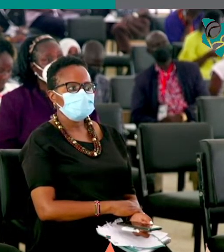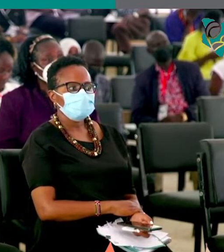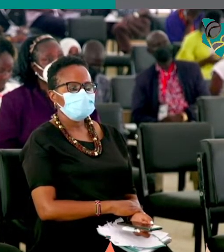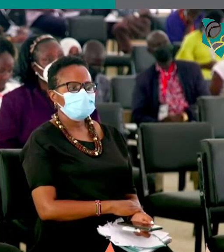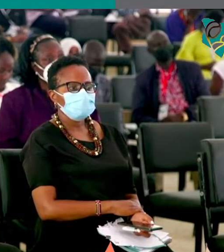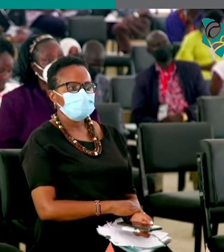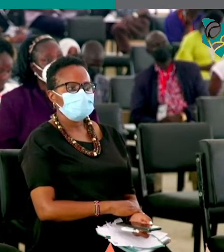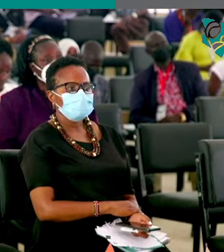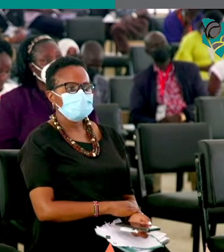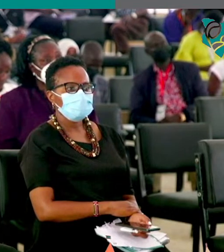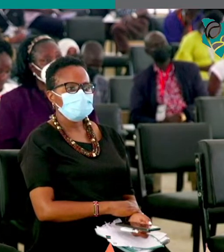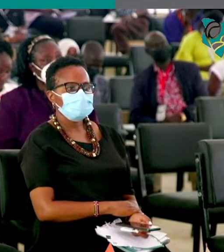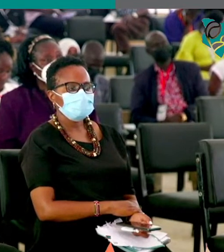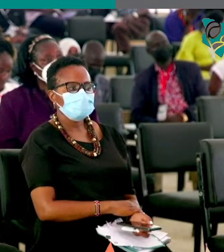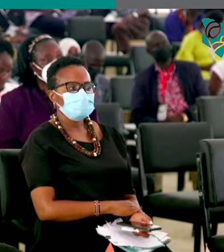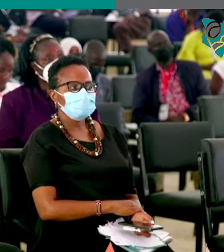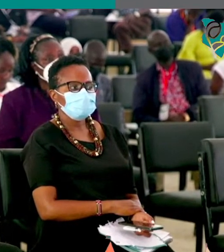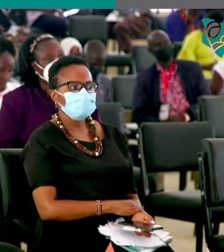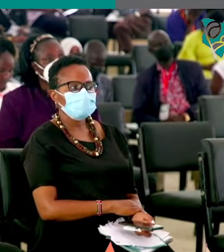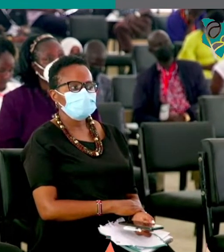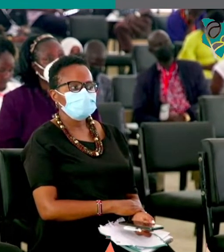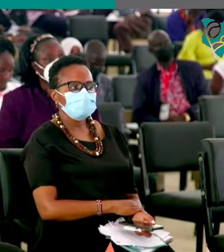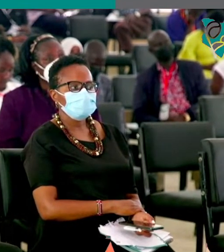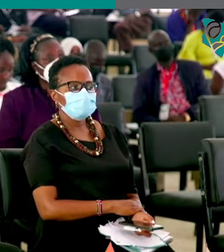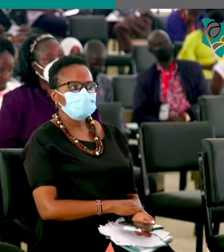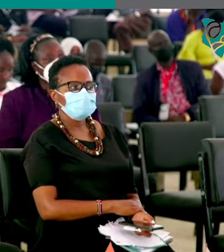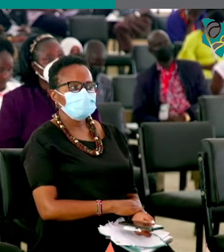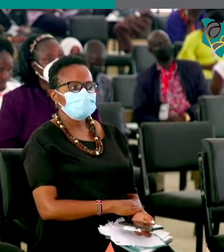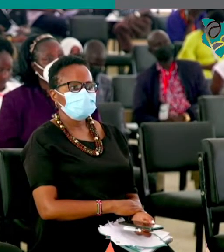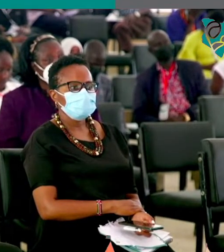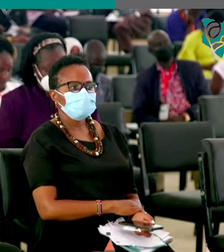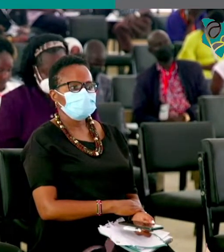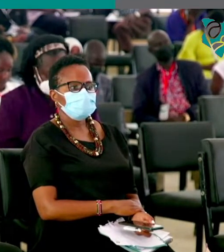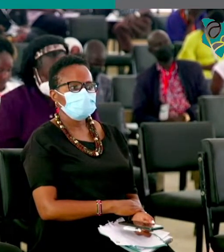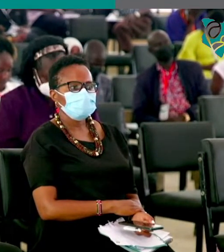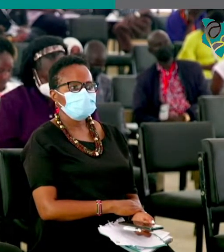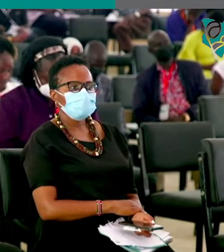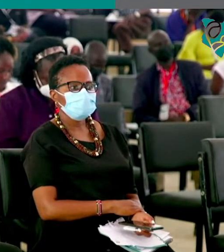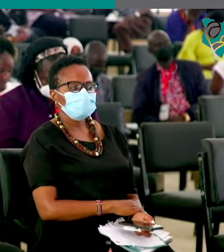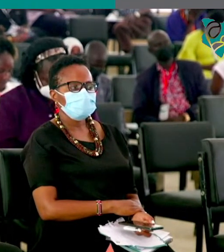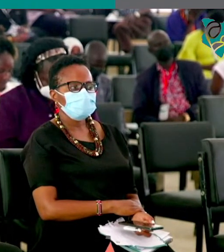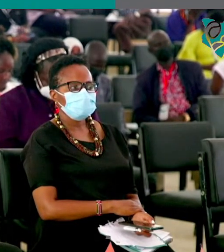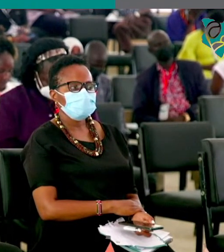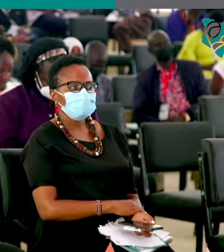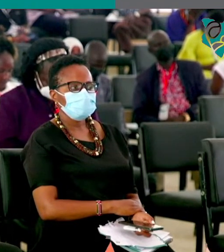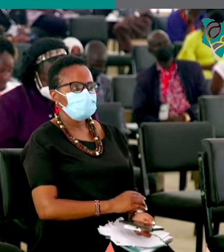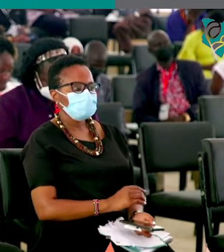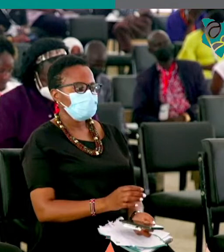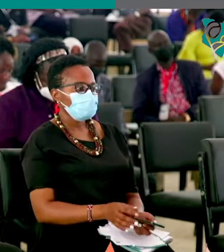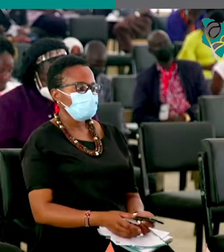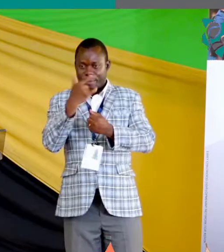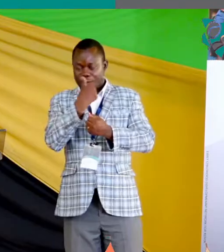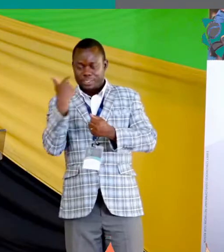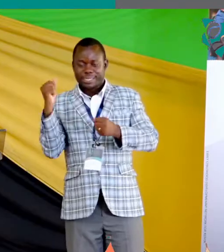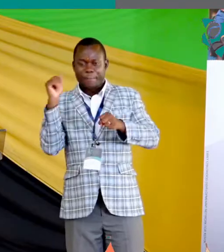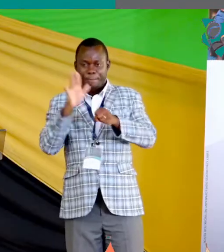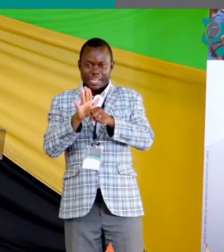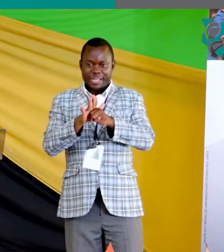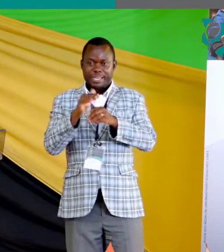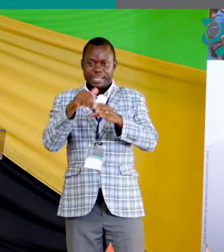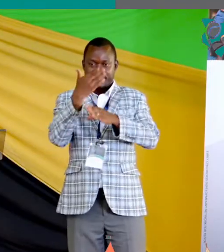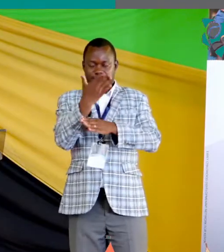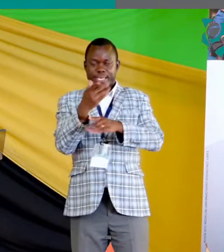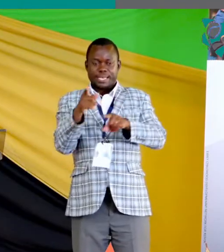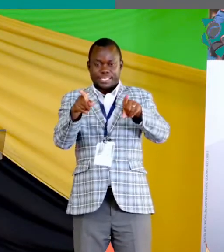child care, daycare centers for children under 1 to 3 years. That's still a challenge to us, especially the mushrooming of them. On issues to do